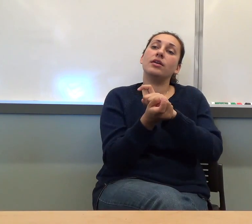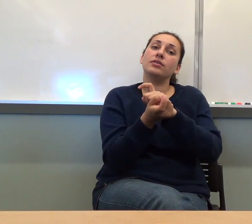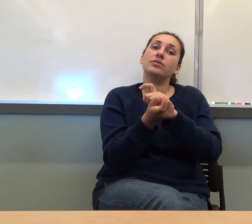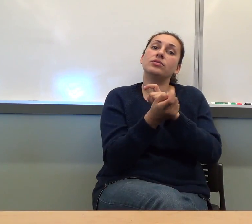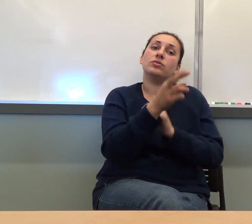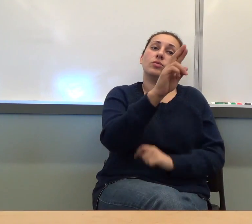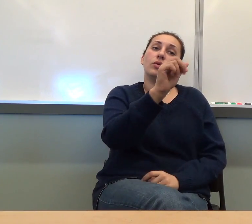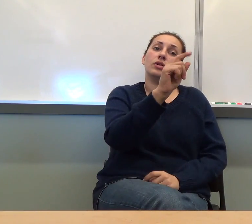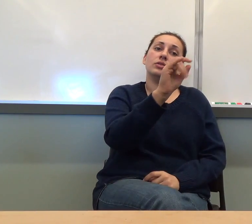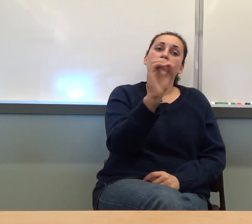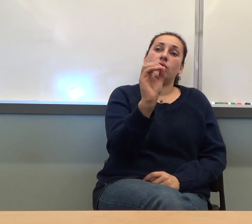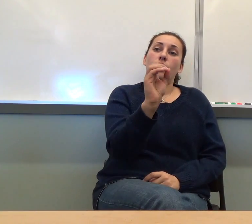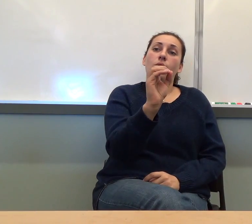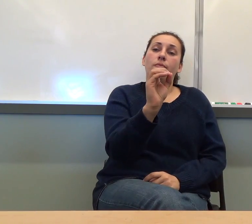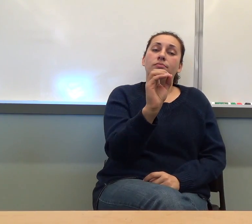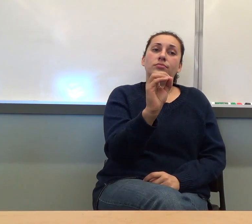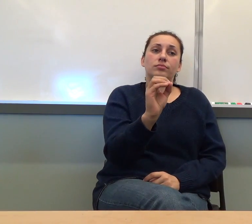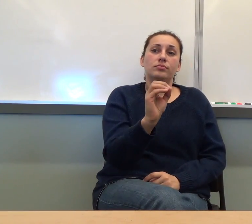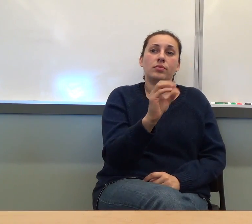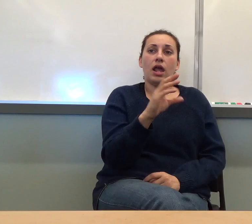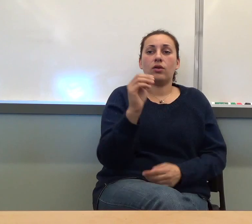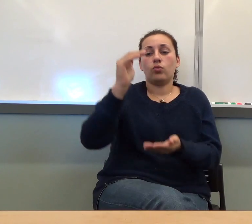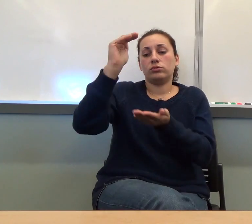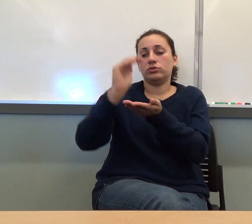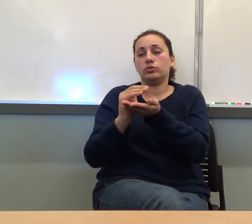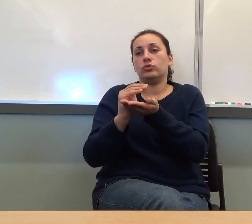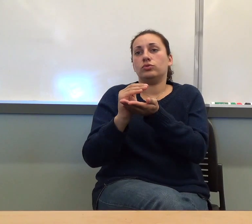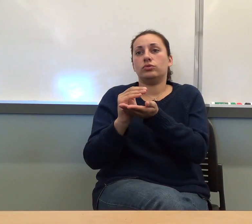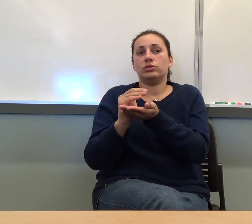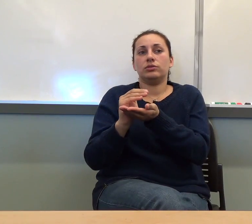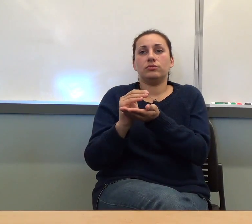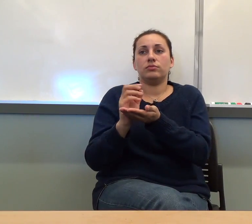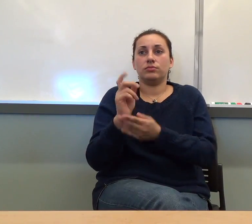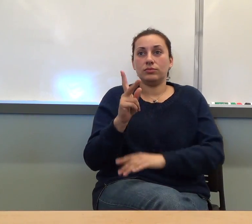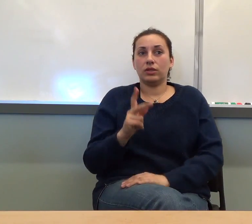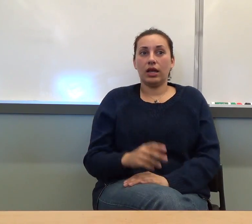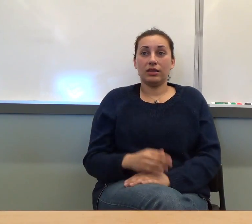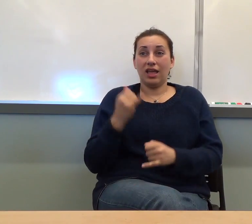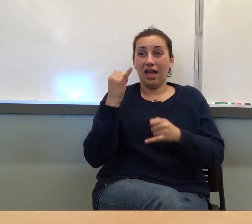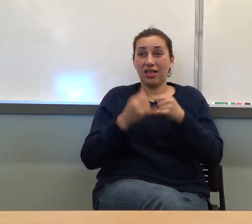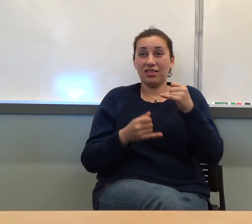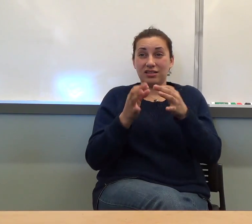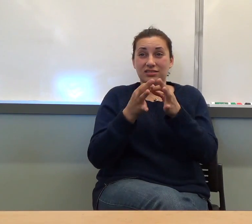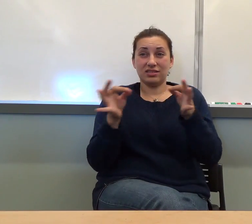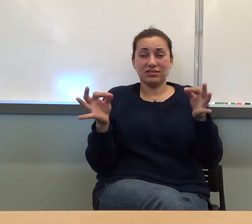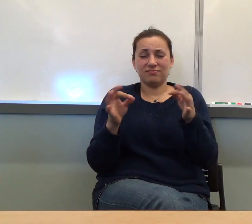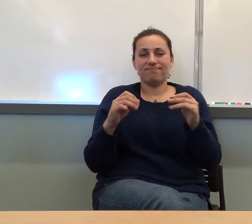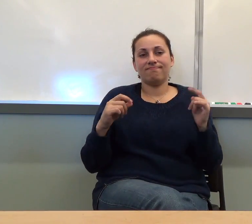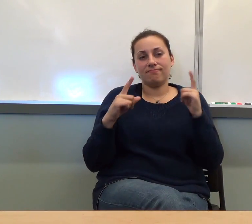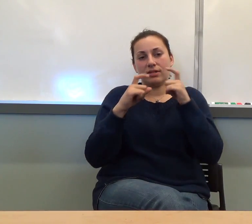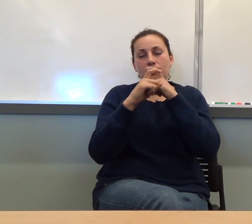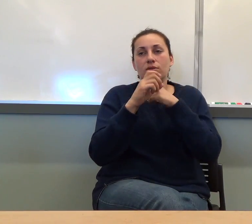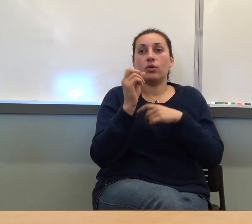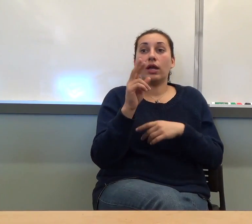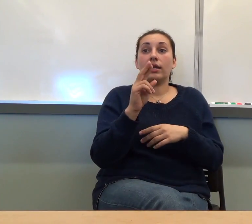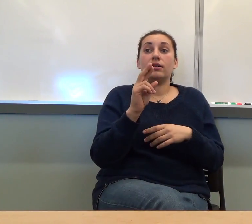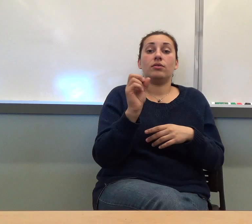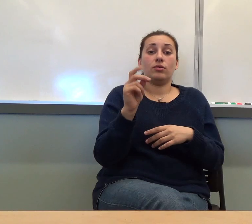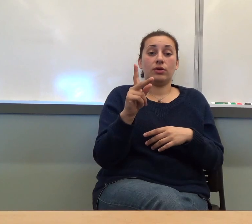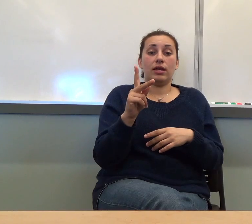lowest terms. Now that last sentence is what brings in all the complications. Okay, rewrite the ratio as a ratio of